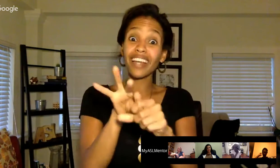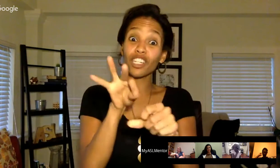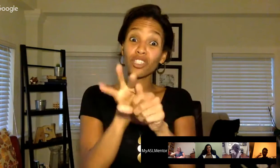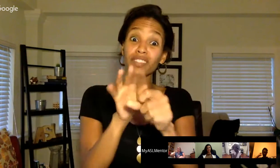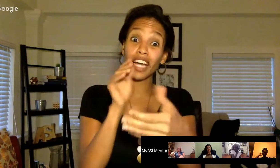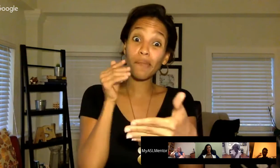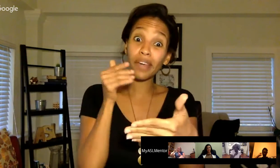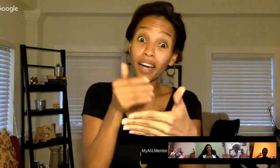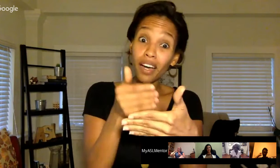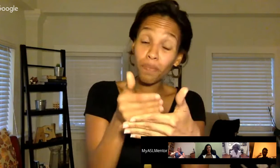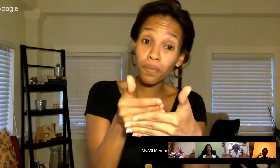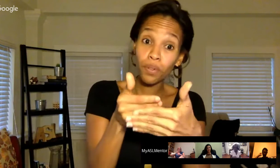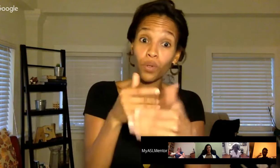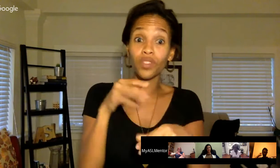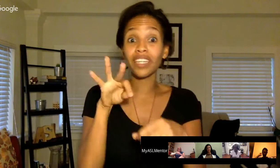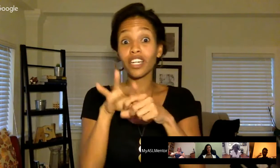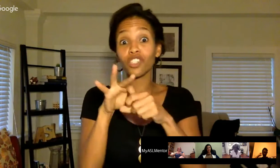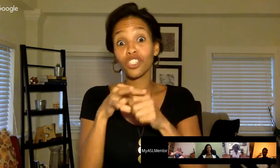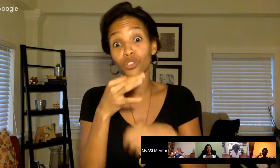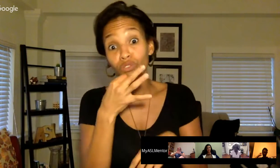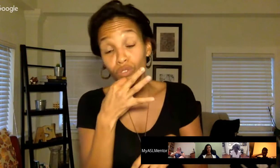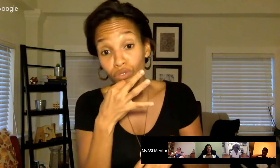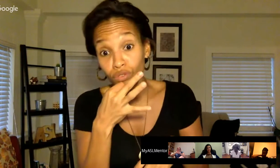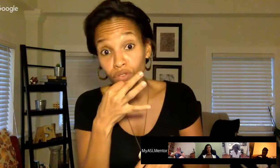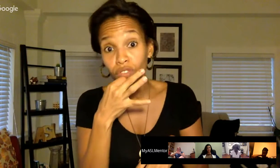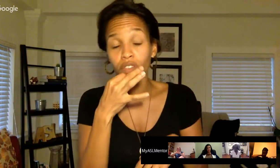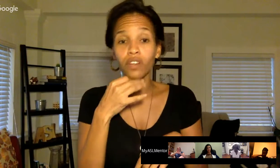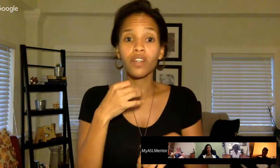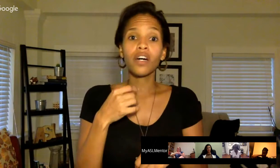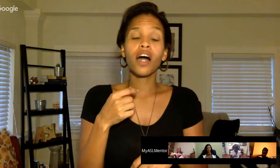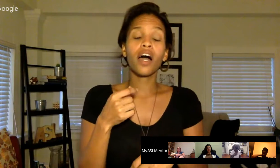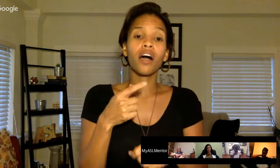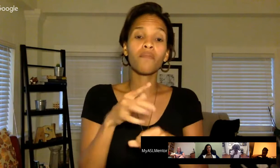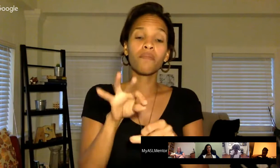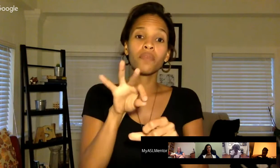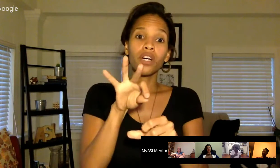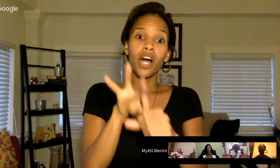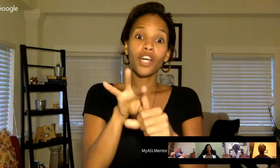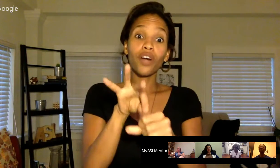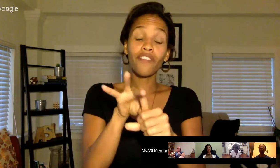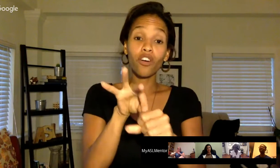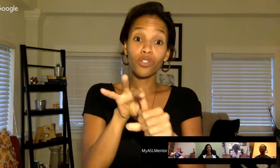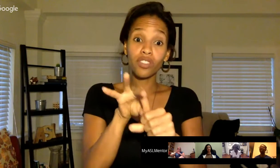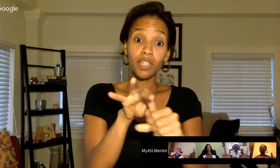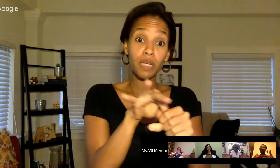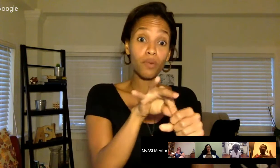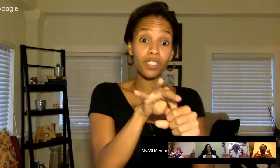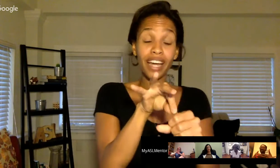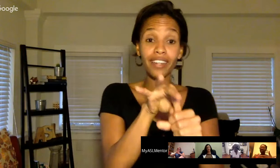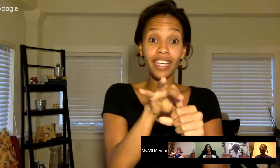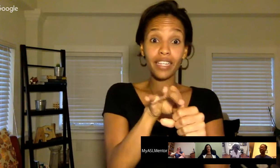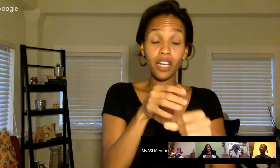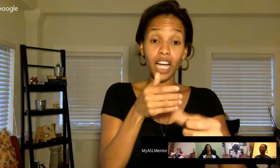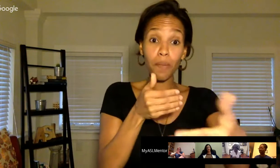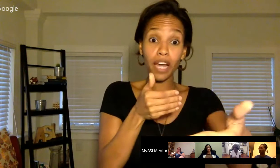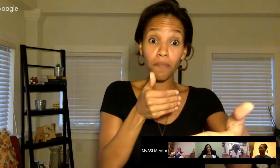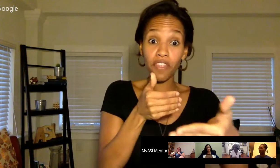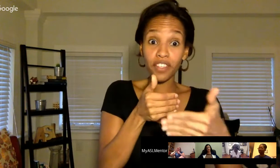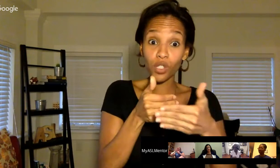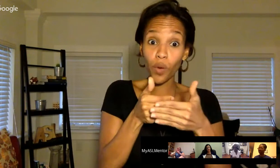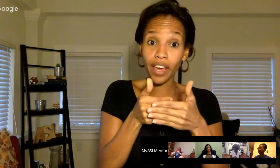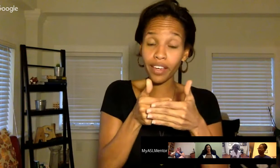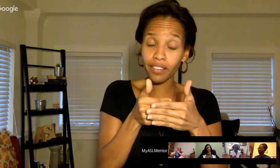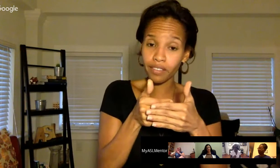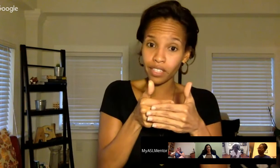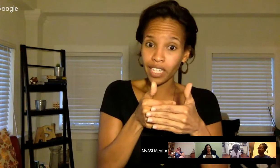the election's coming up, or the election is soon. I've also seen people sign coming up